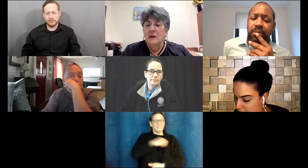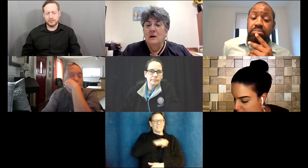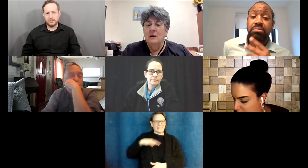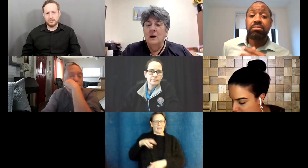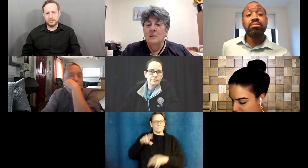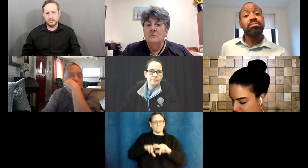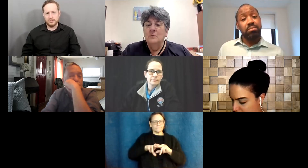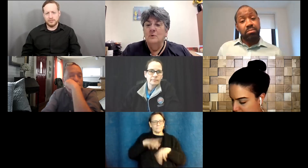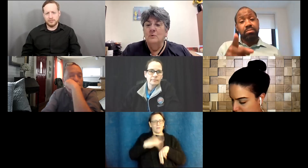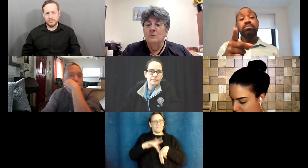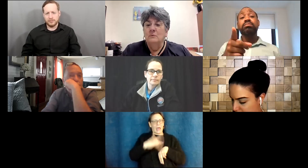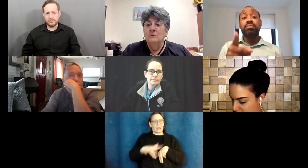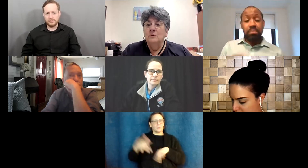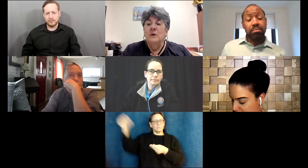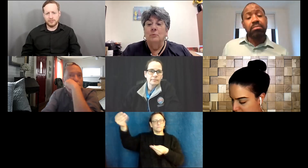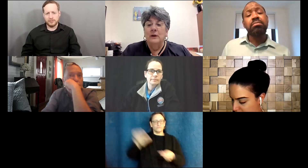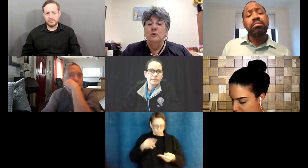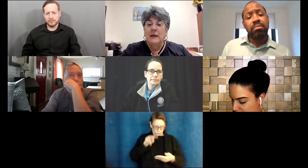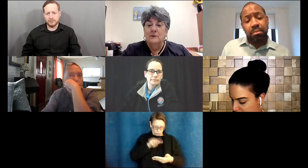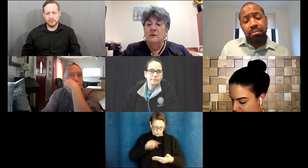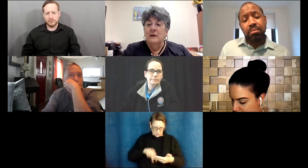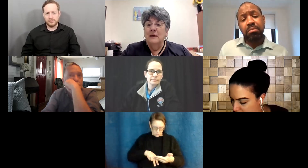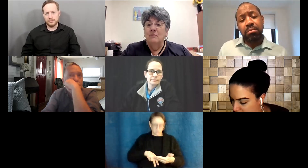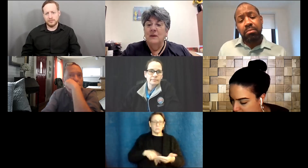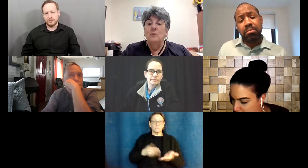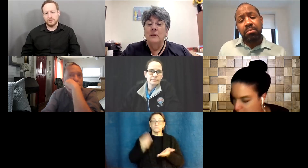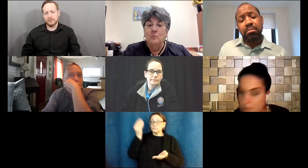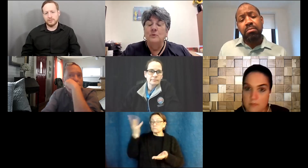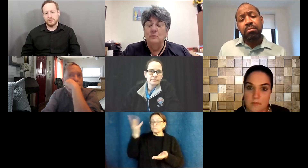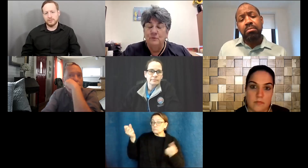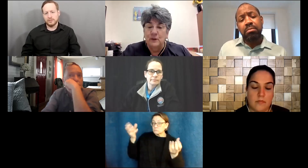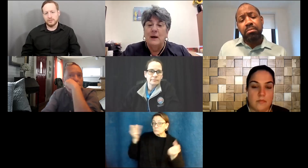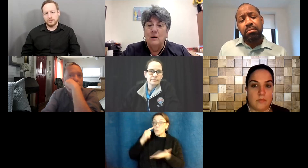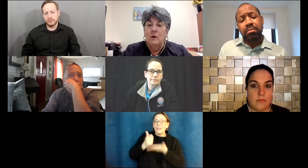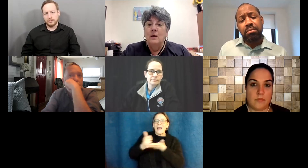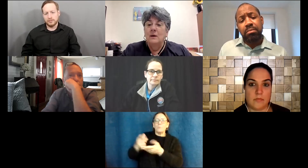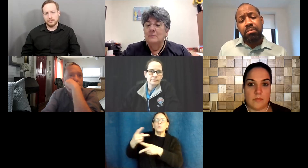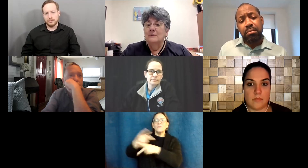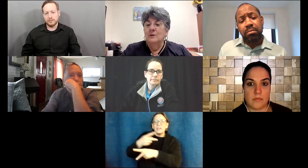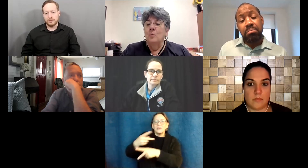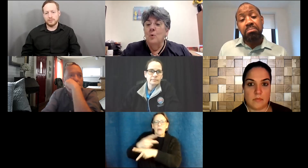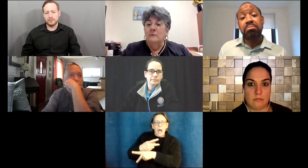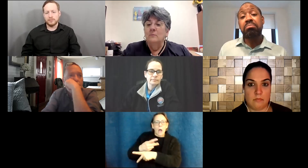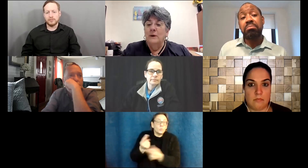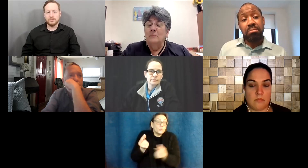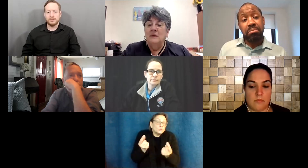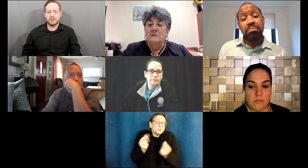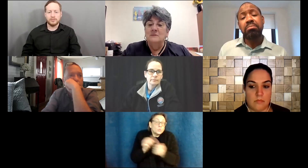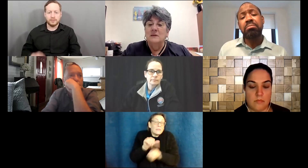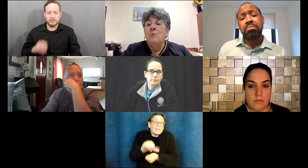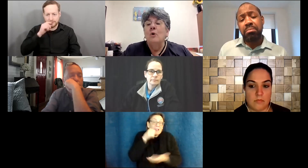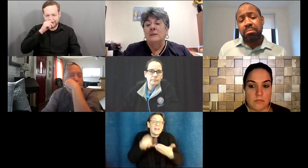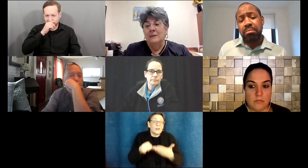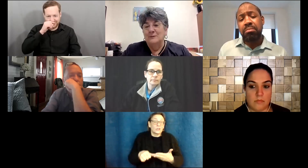available who you can bring your letter and they will help you figure out, what it